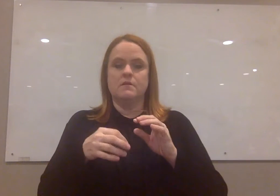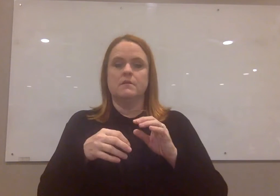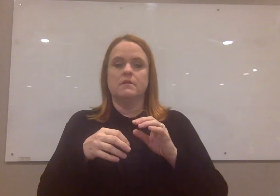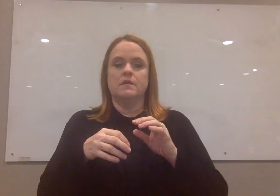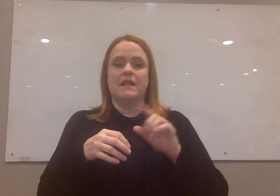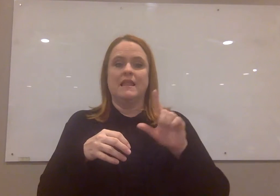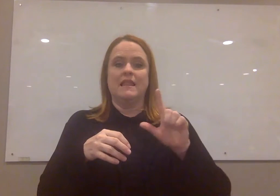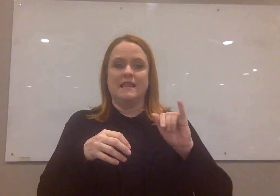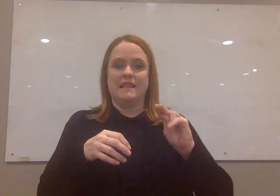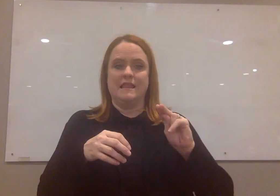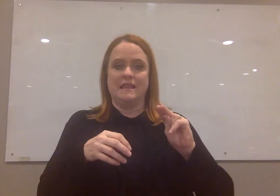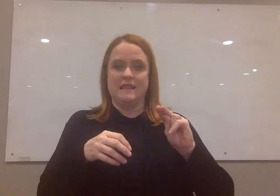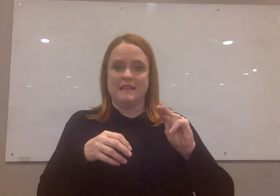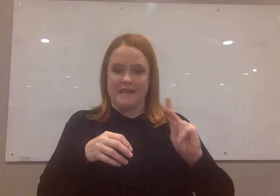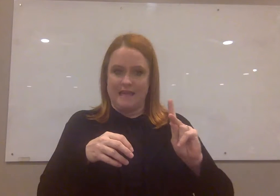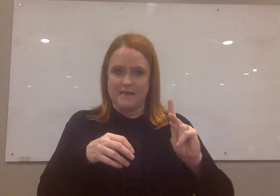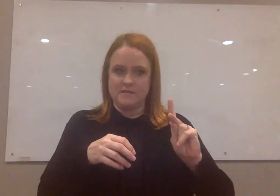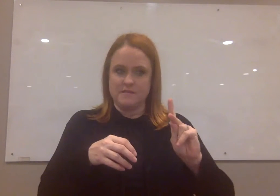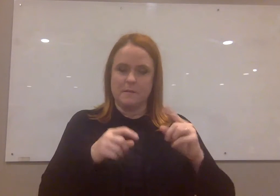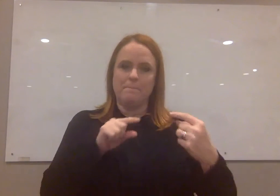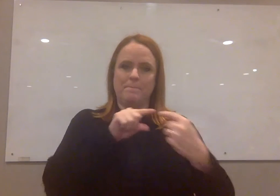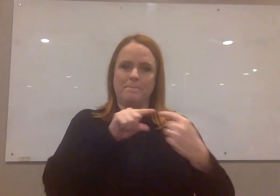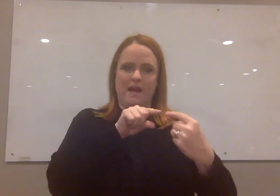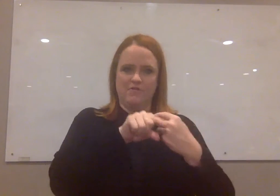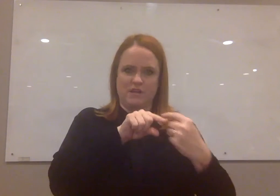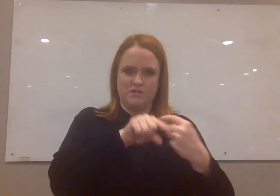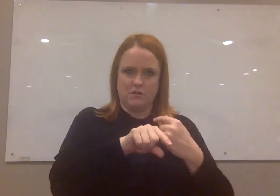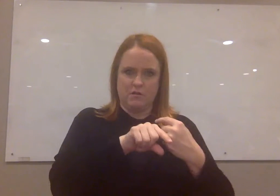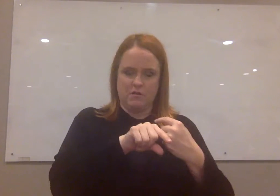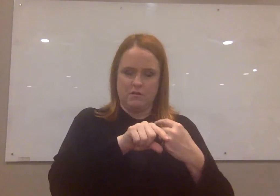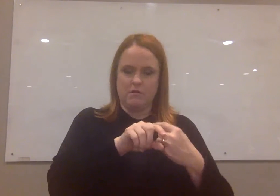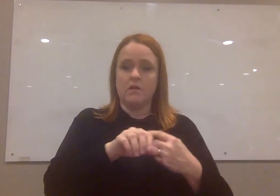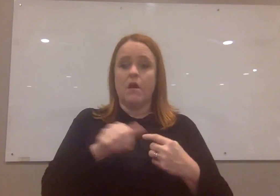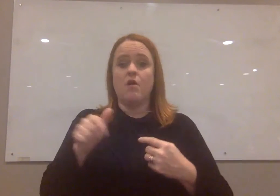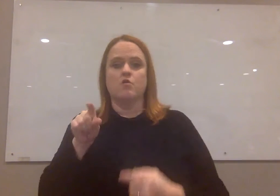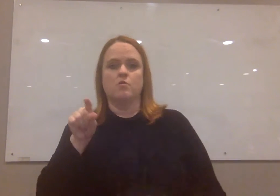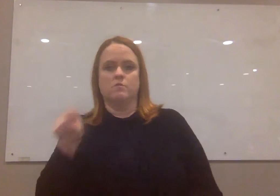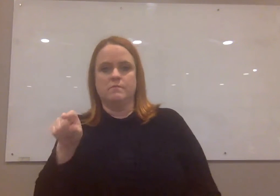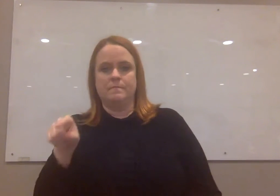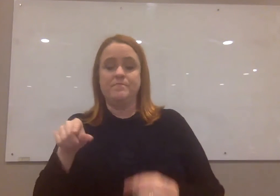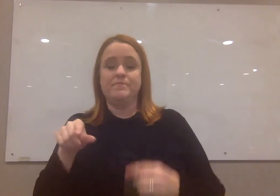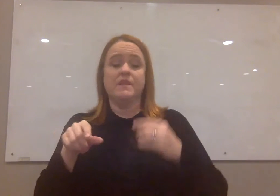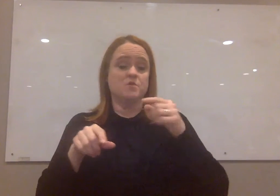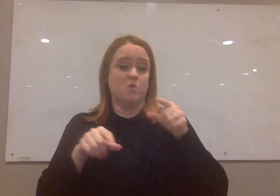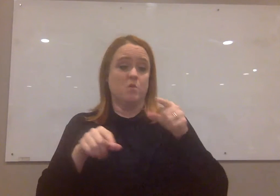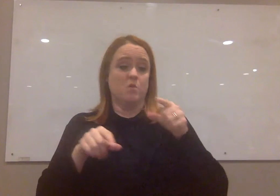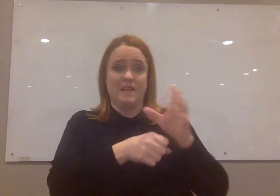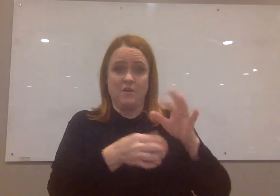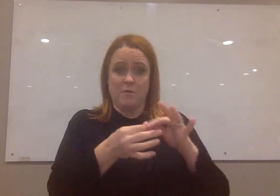unidirectional. So if you monitor a process, you get their exit messages, but if you die, they don't hear about you.